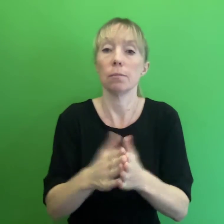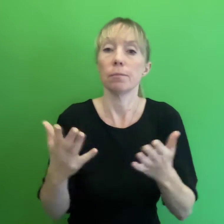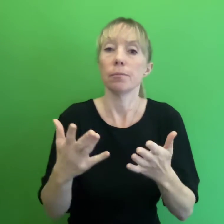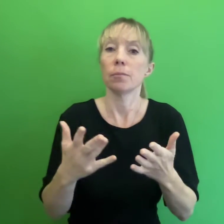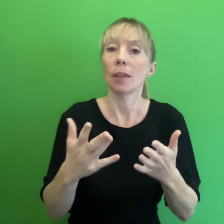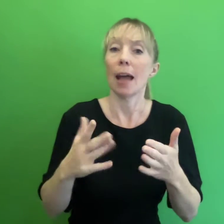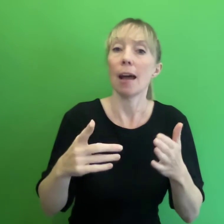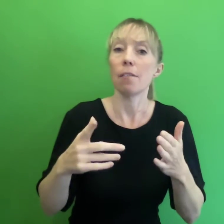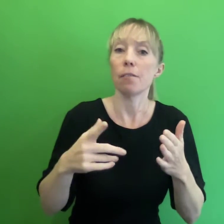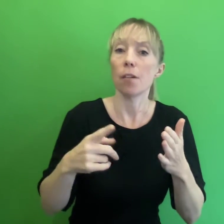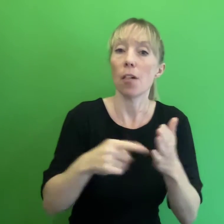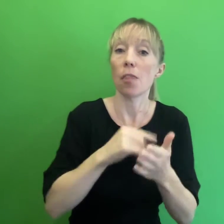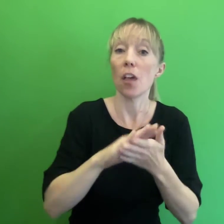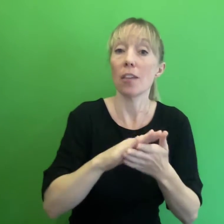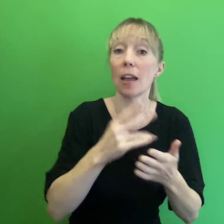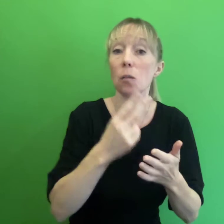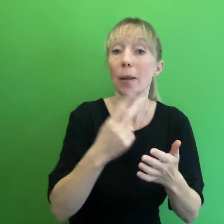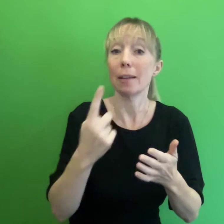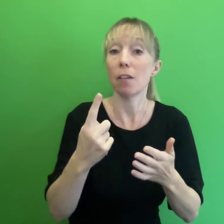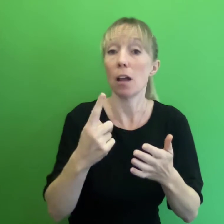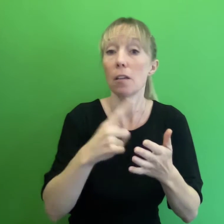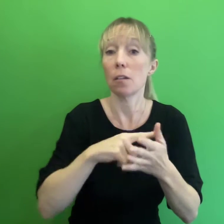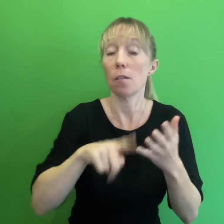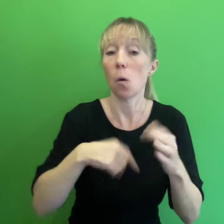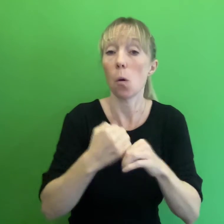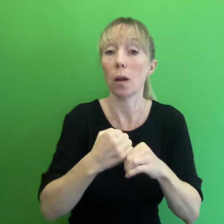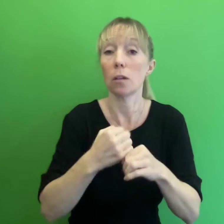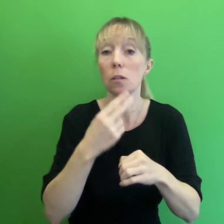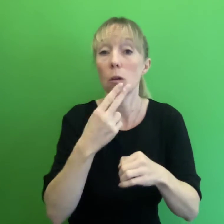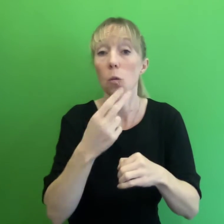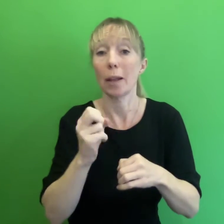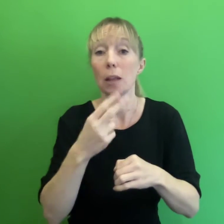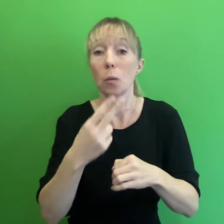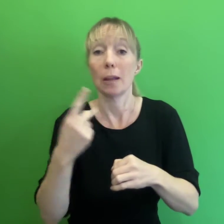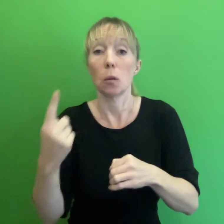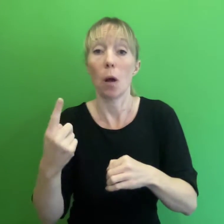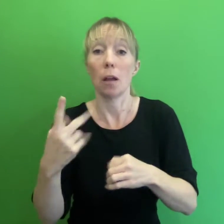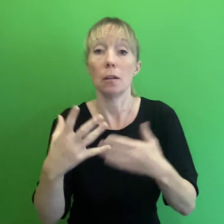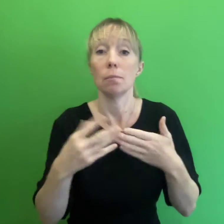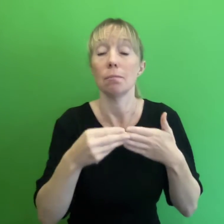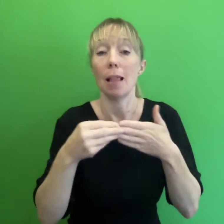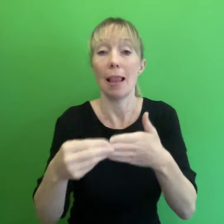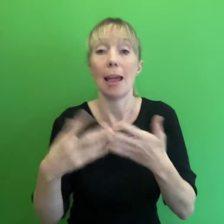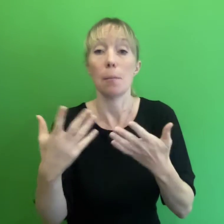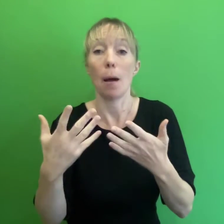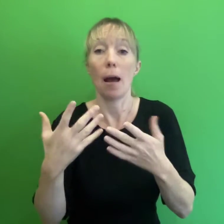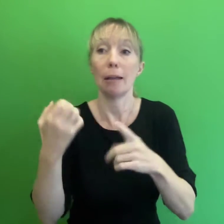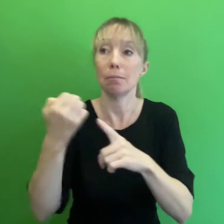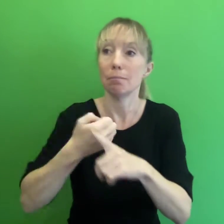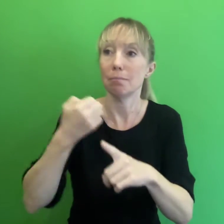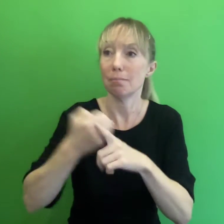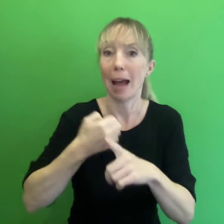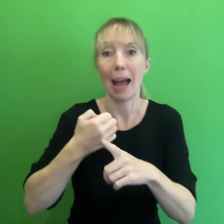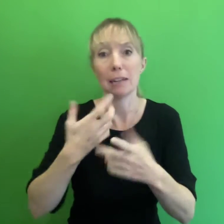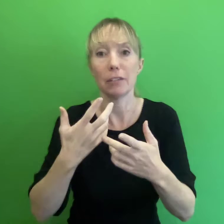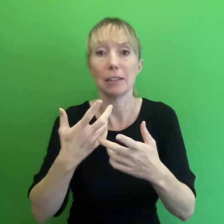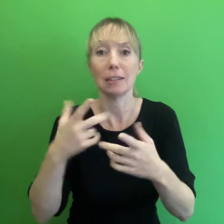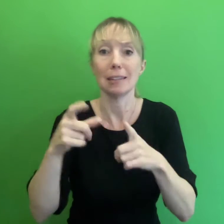2021, led by external facilitator, poet and disability rights activist Daniel Sluman. The questions addressed